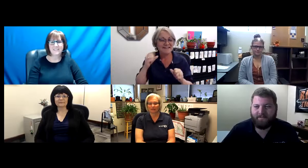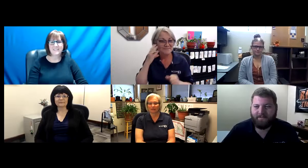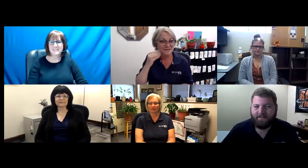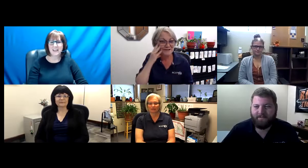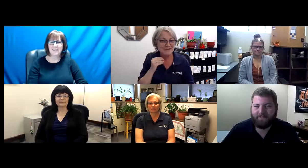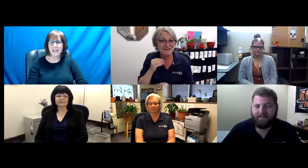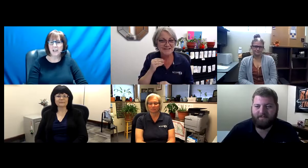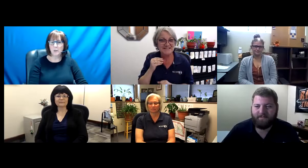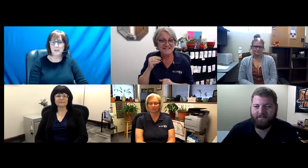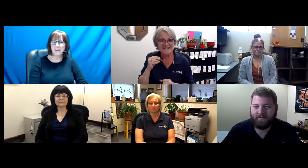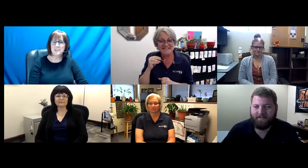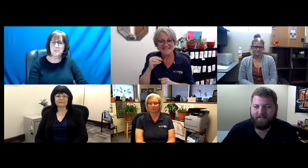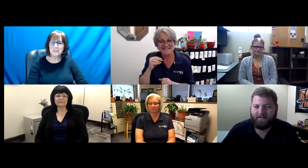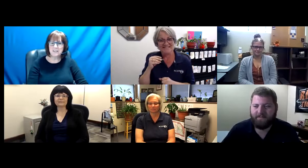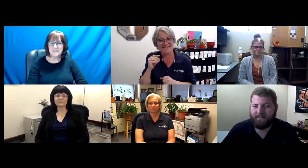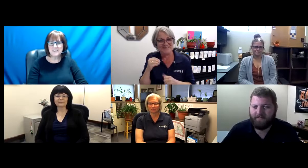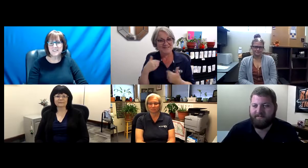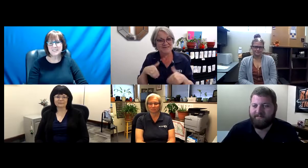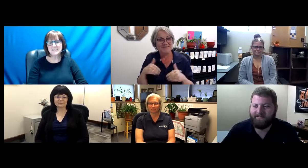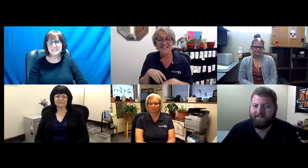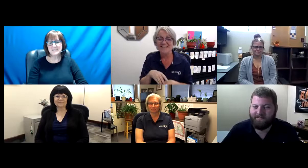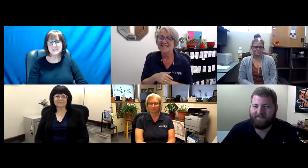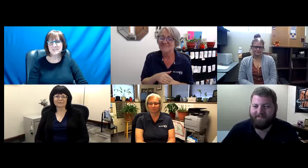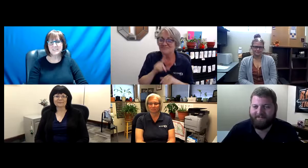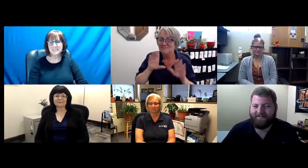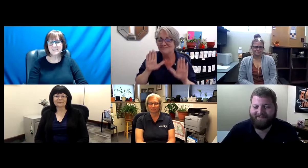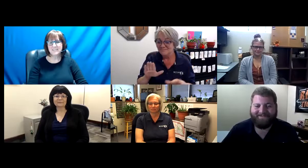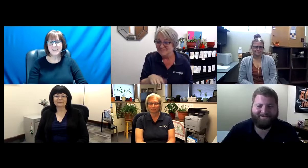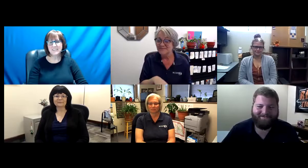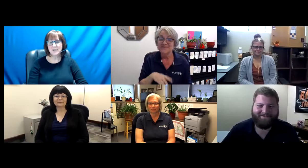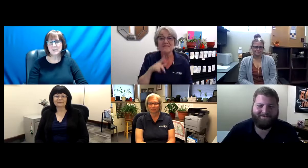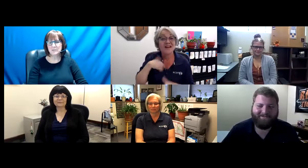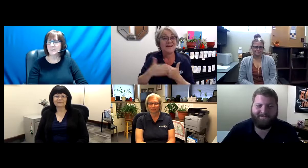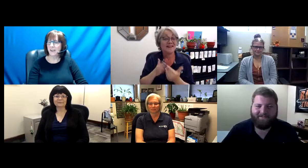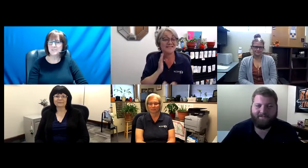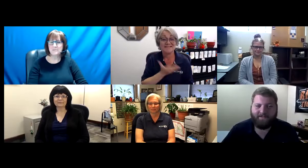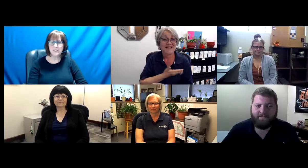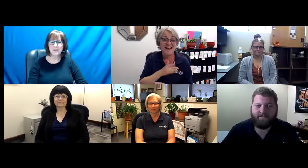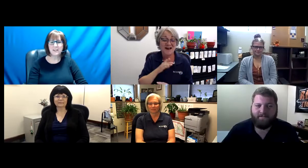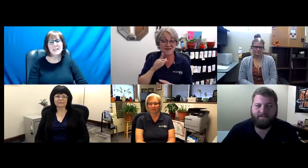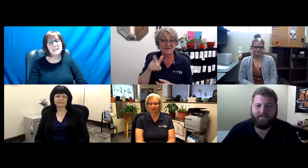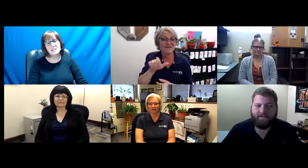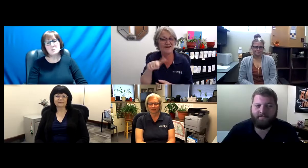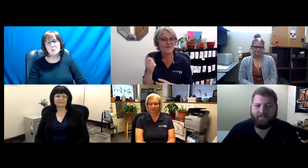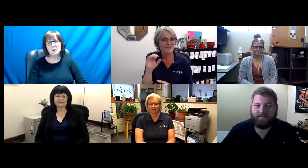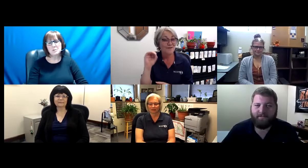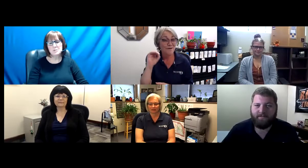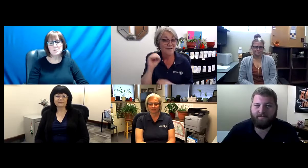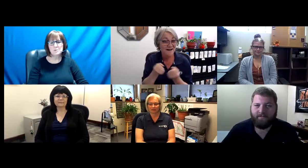kind of an eye-opening experience to go through. Awesome. All right. Next, we'll go to our